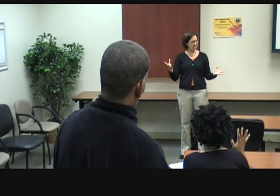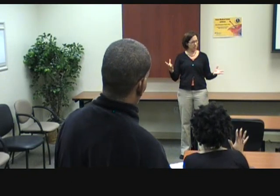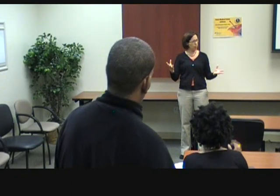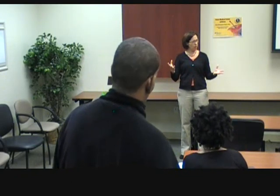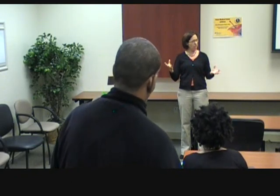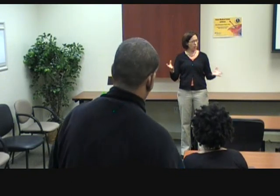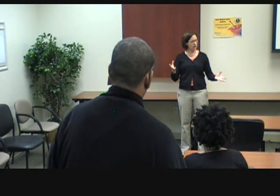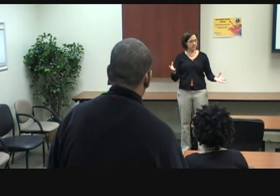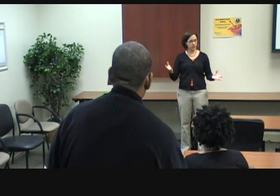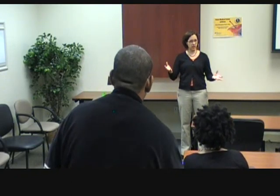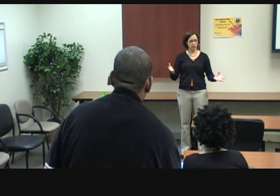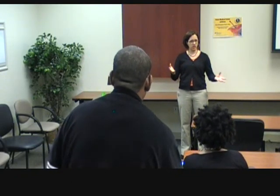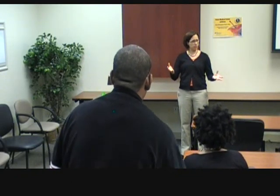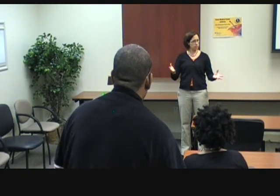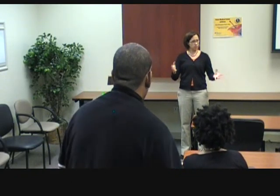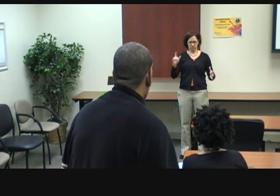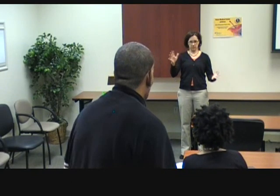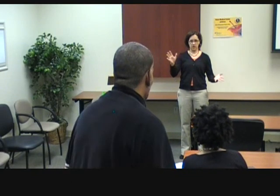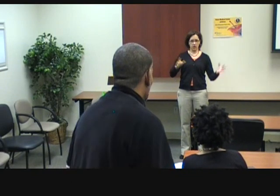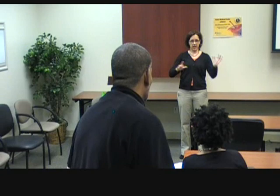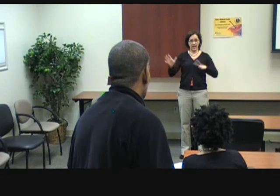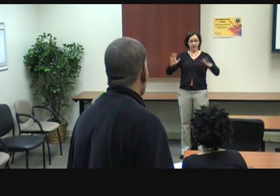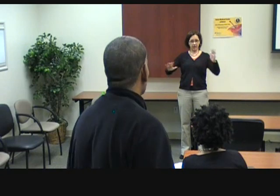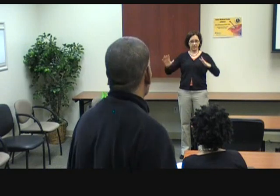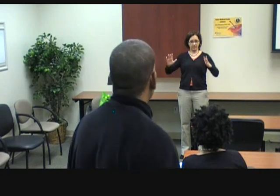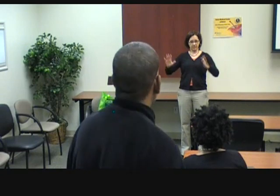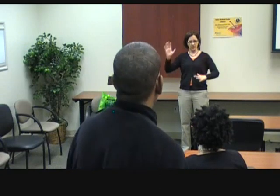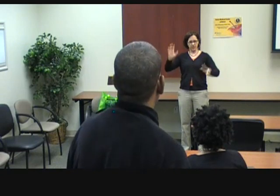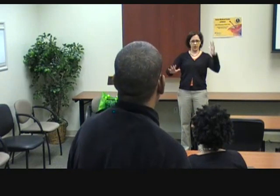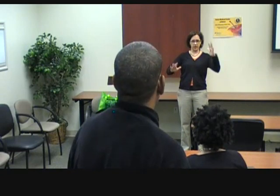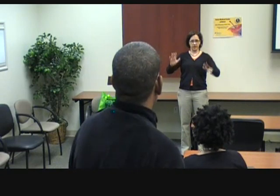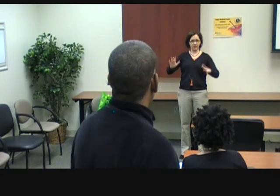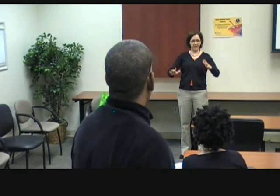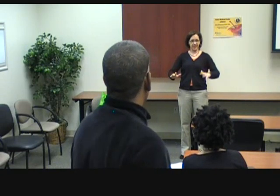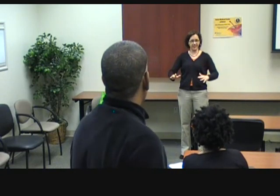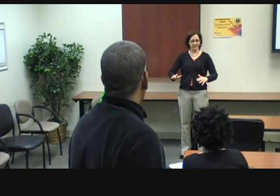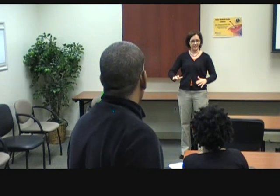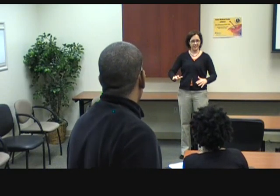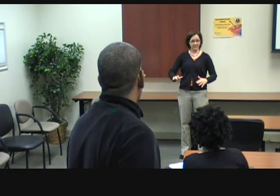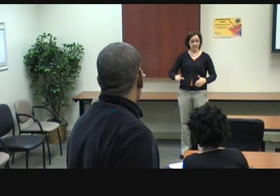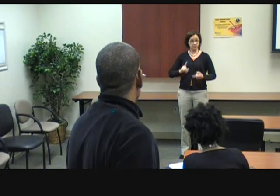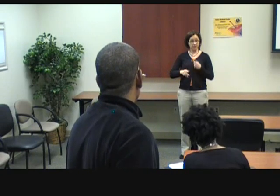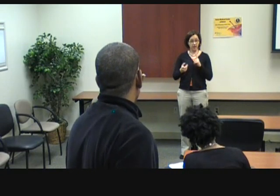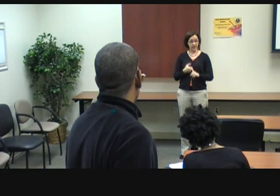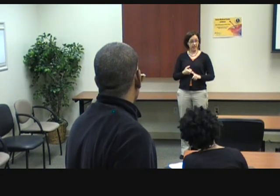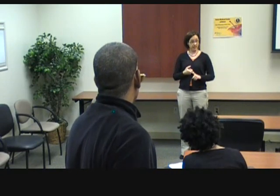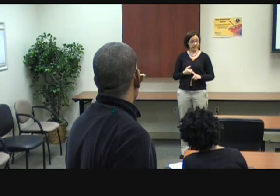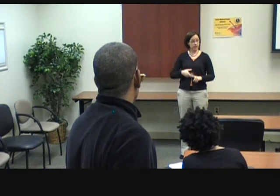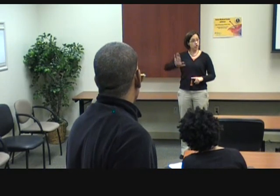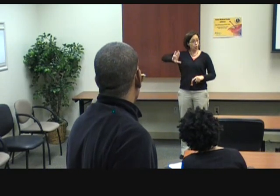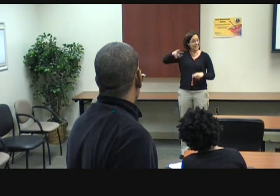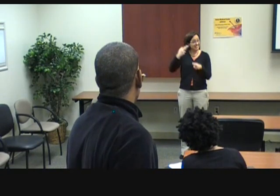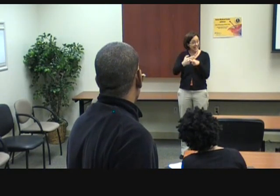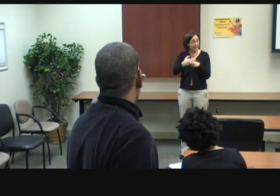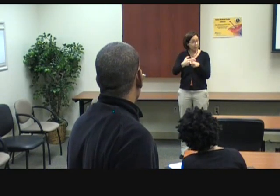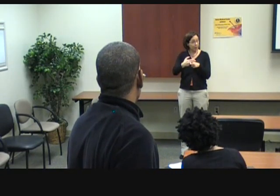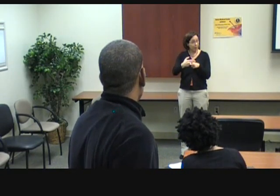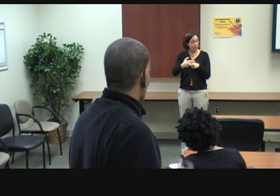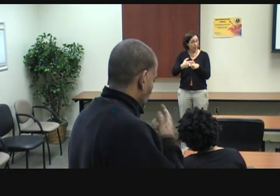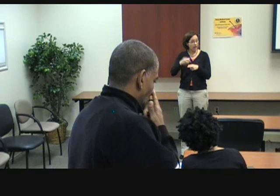tell them, otherwise they're like, what? Okay, now what are we doing? Okay. He's my friend. So his name.